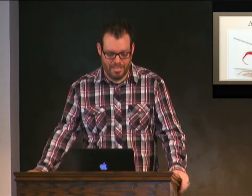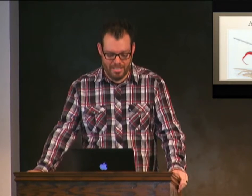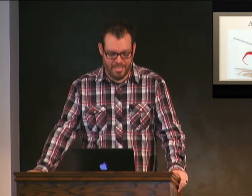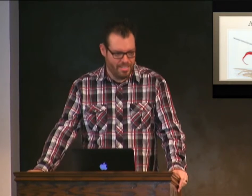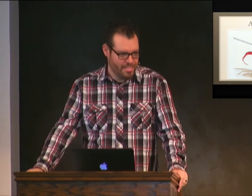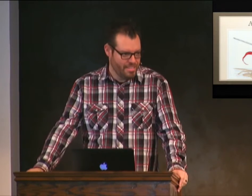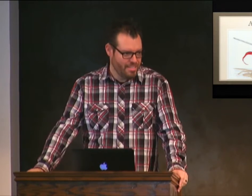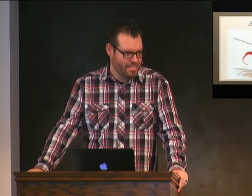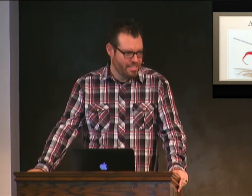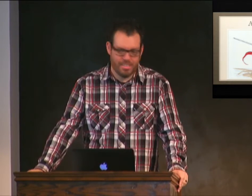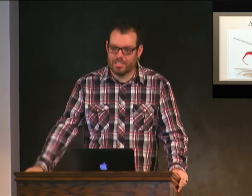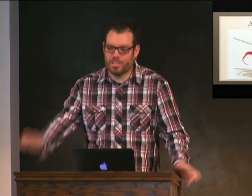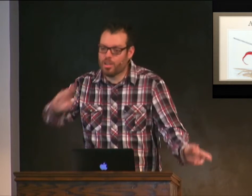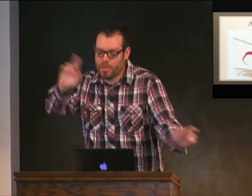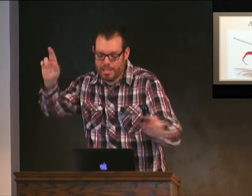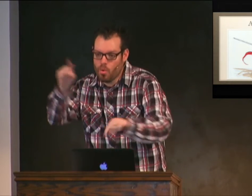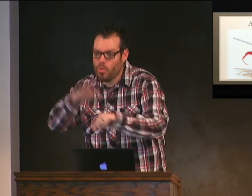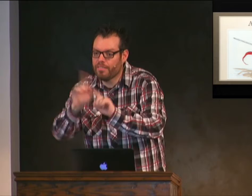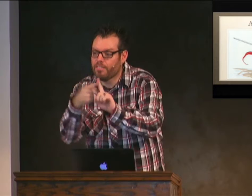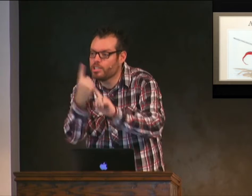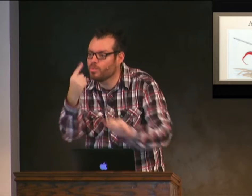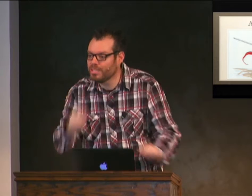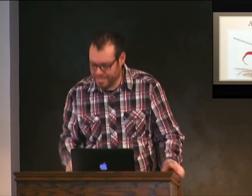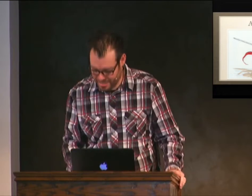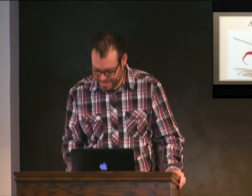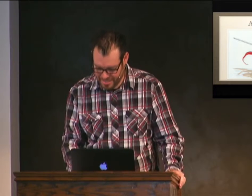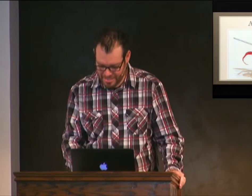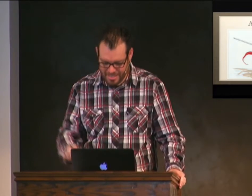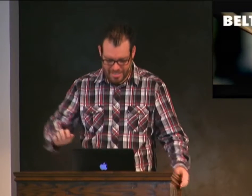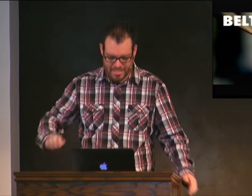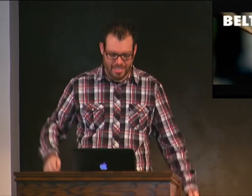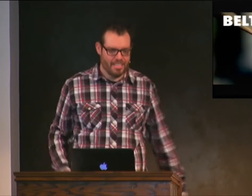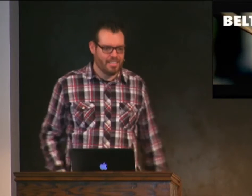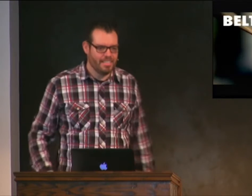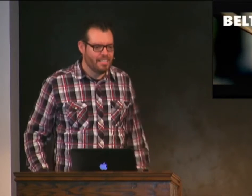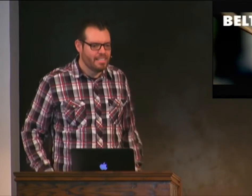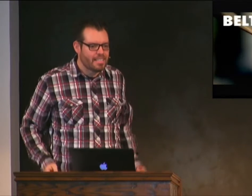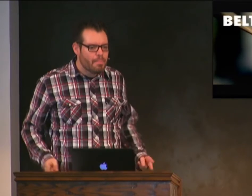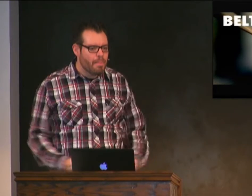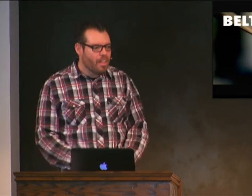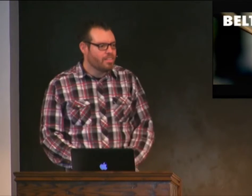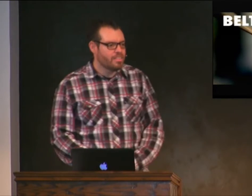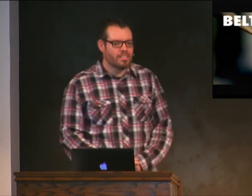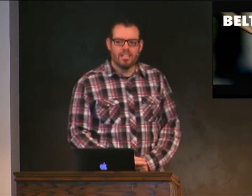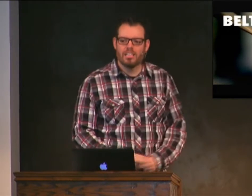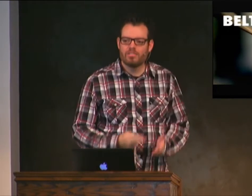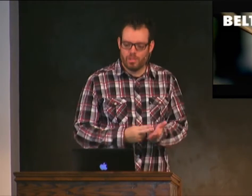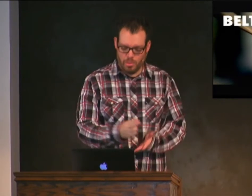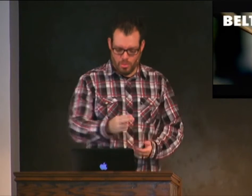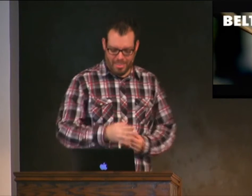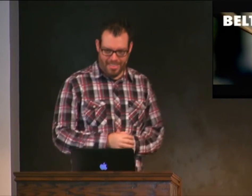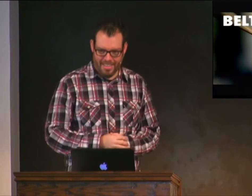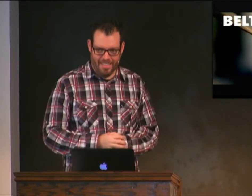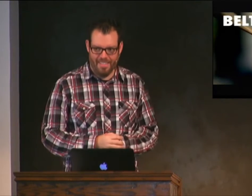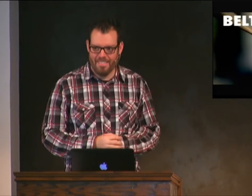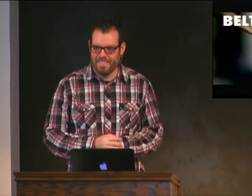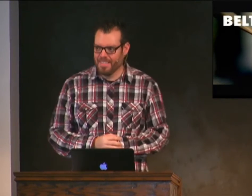armor? So are you ready to go on the first one? The belt of